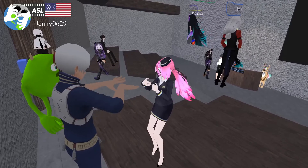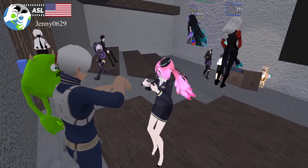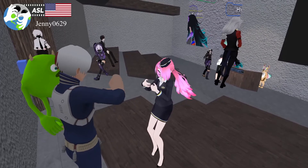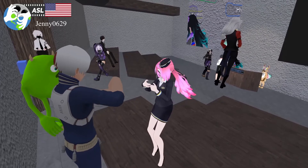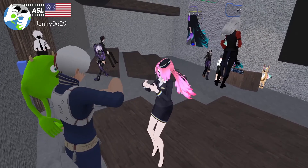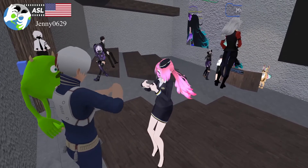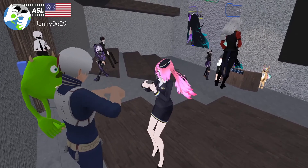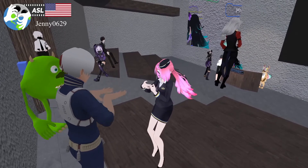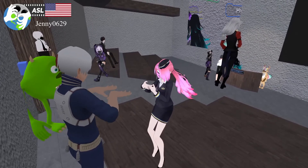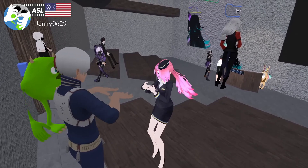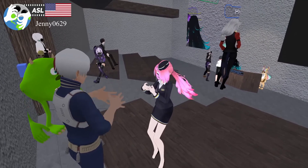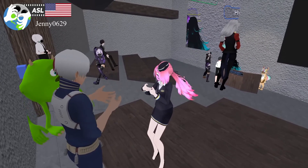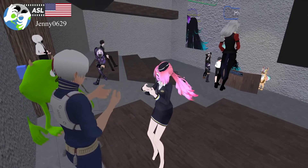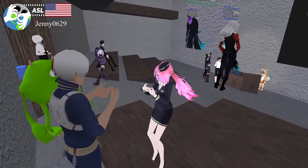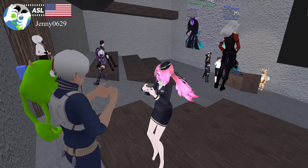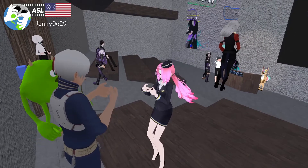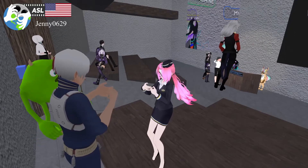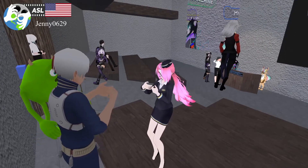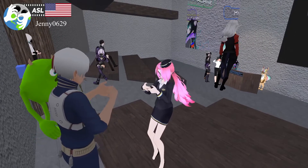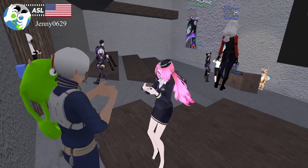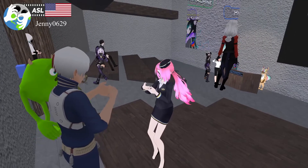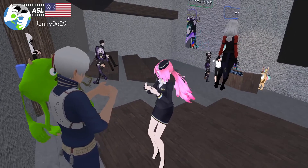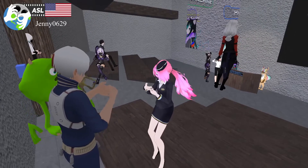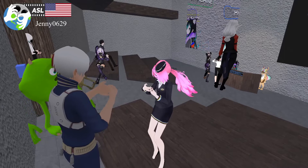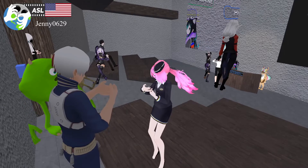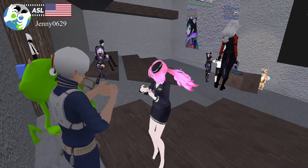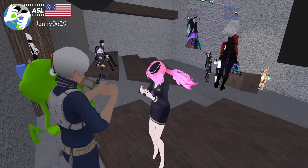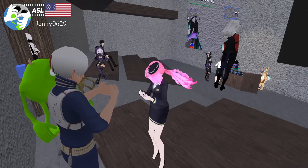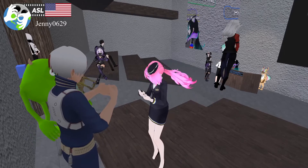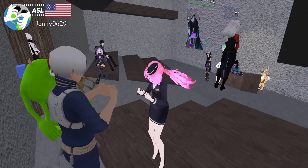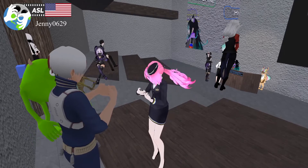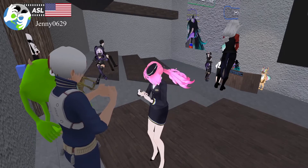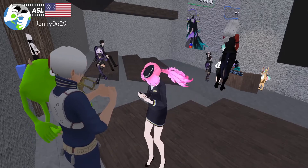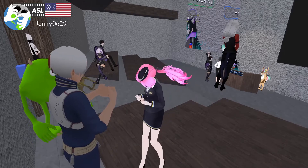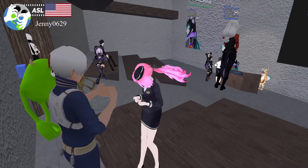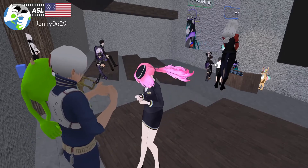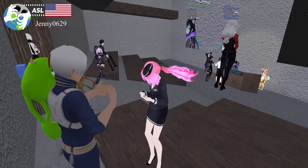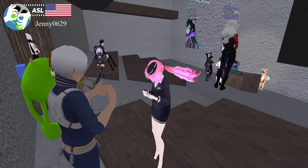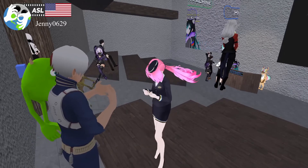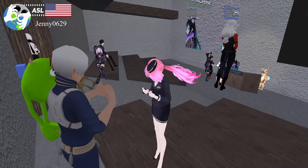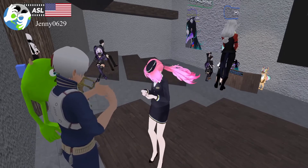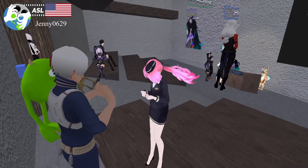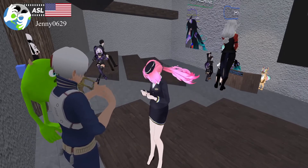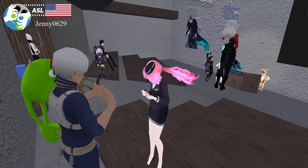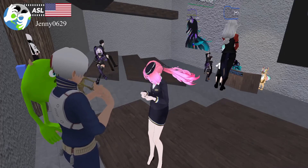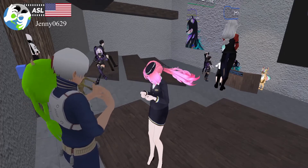is actually it's harder to do on index. It's with relaxed hands and you're kind of like, God, it's really hard to do in